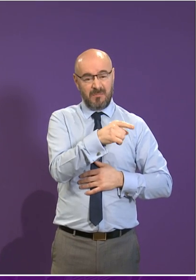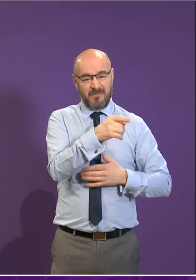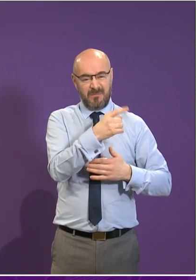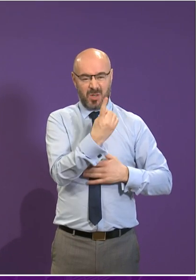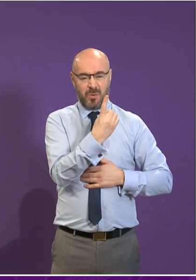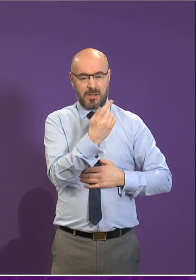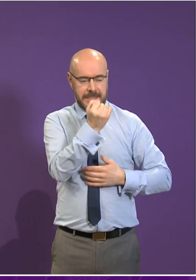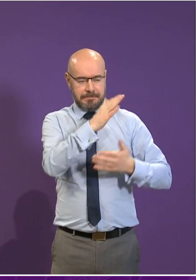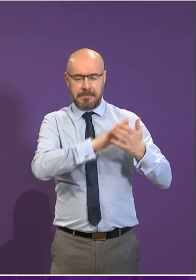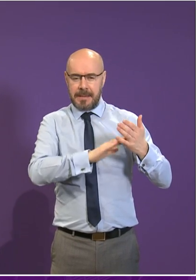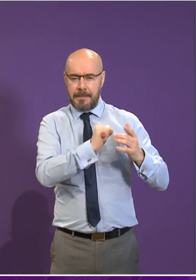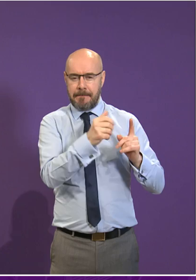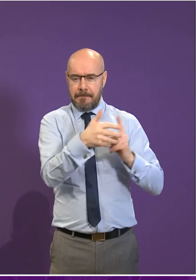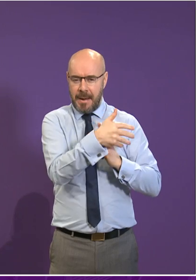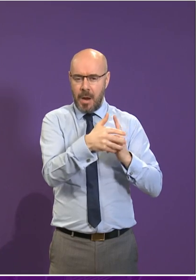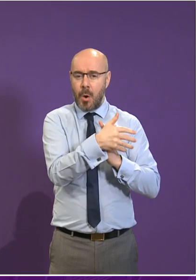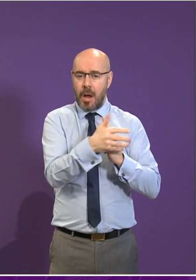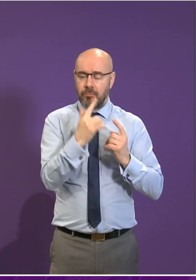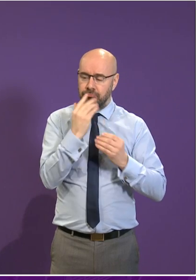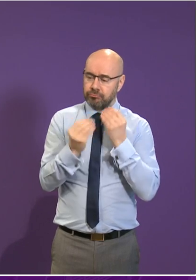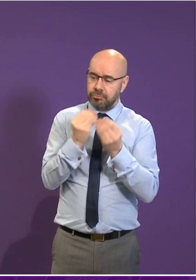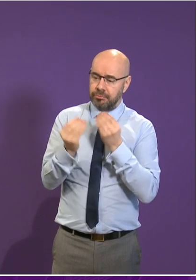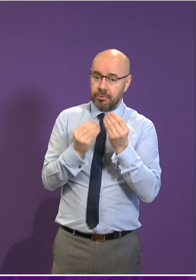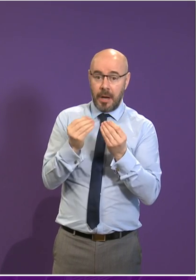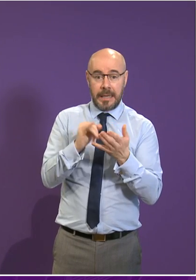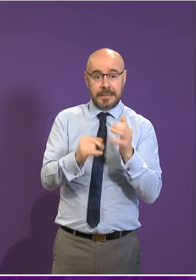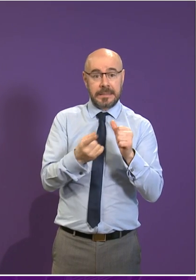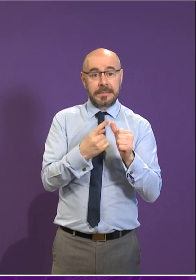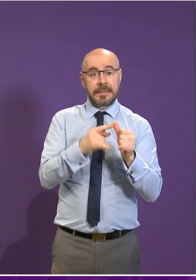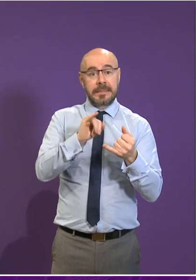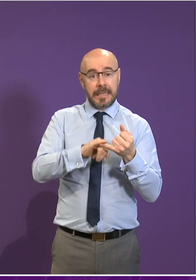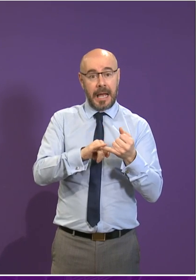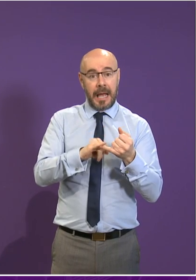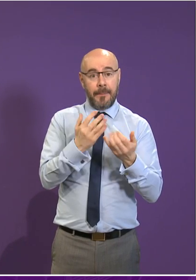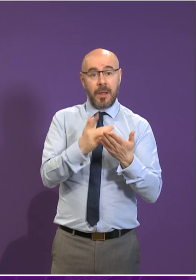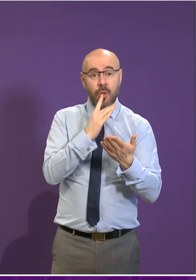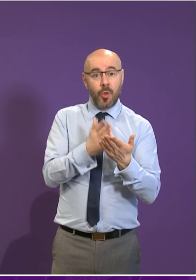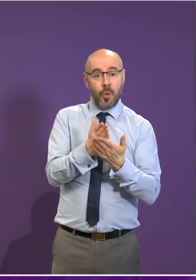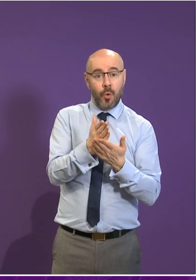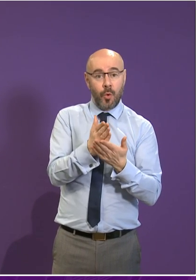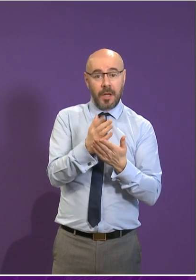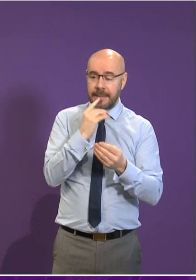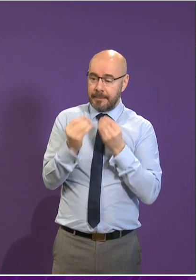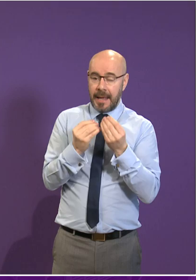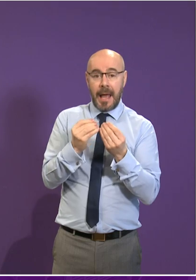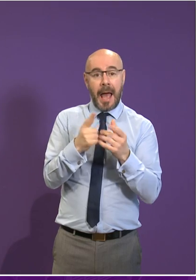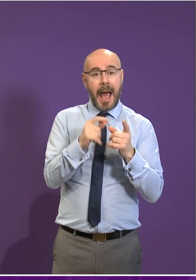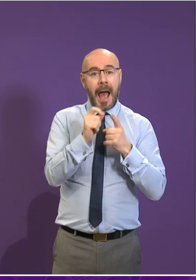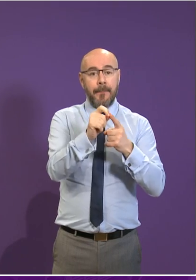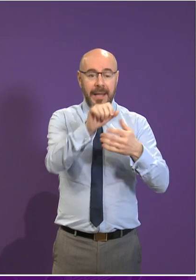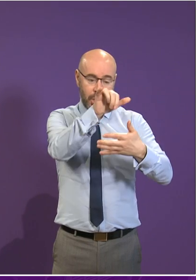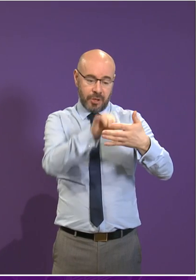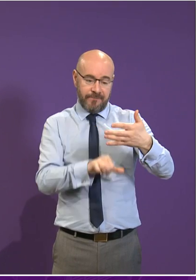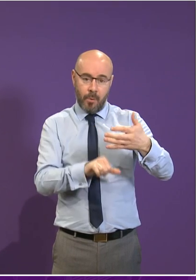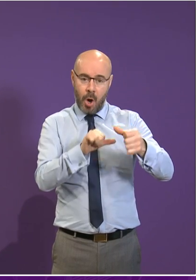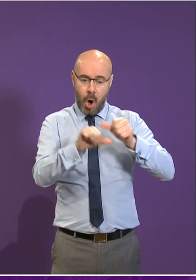who went through how SAS had discussed with them how they had changed their entire application process to ensure that